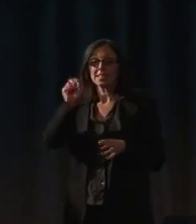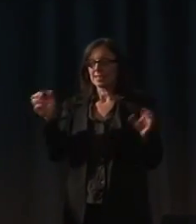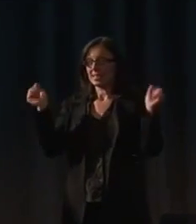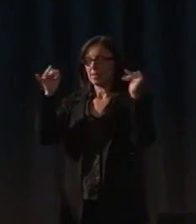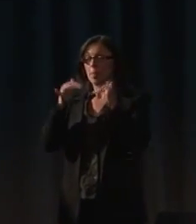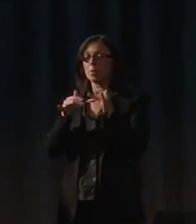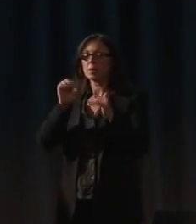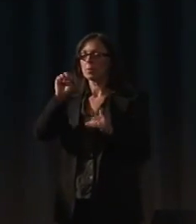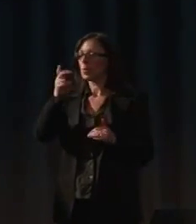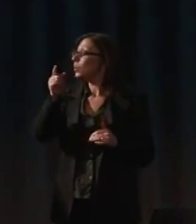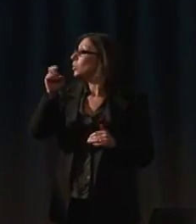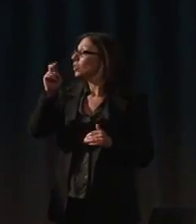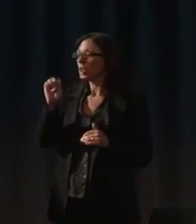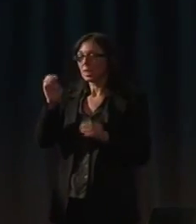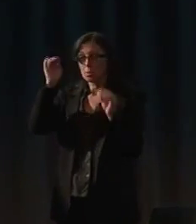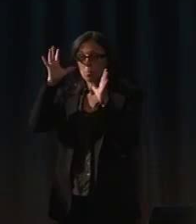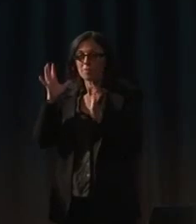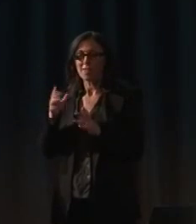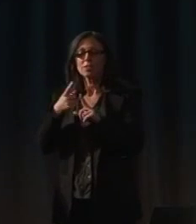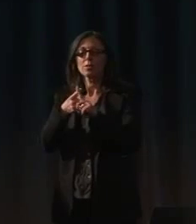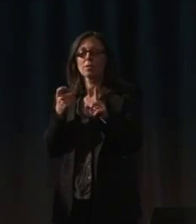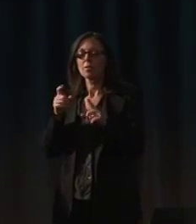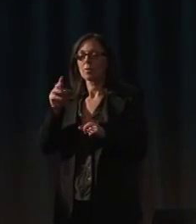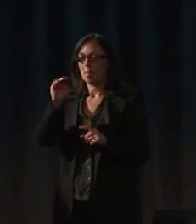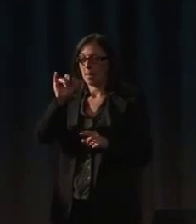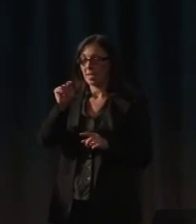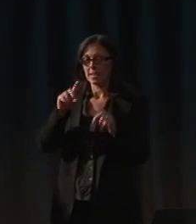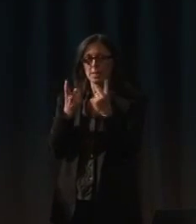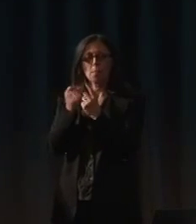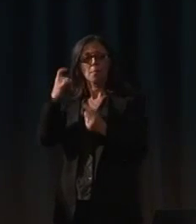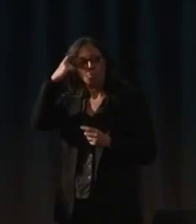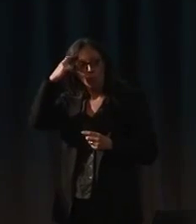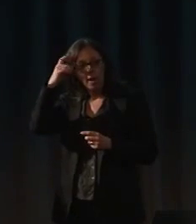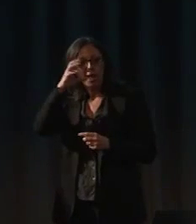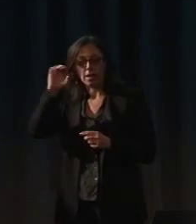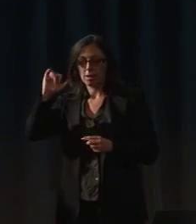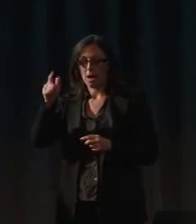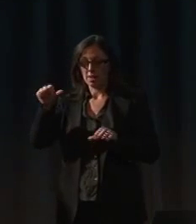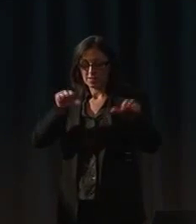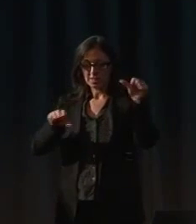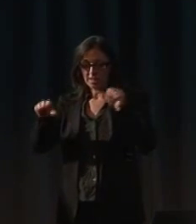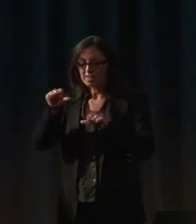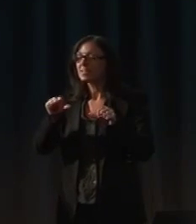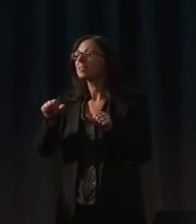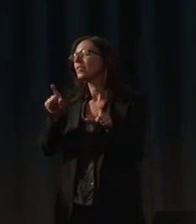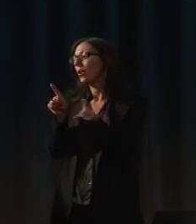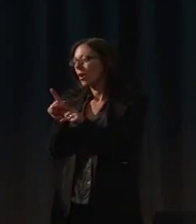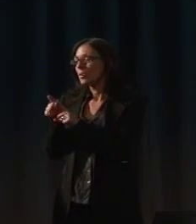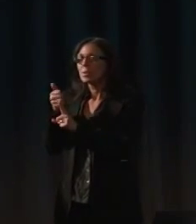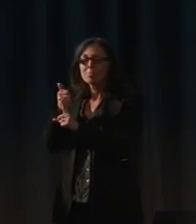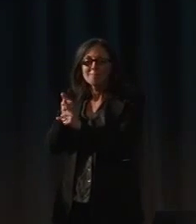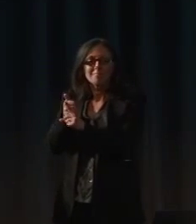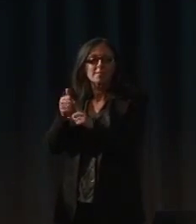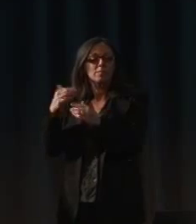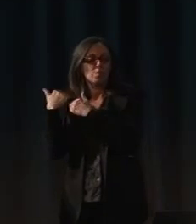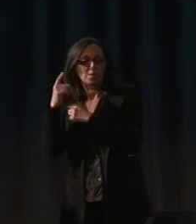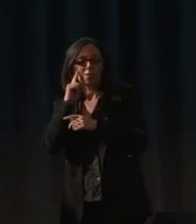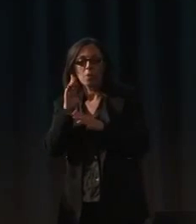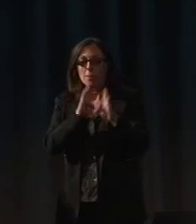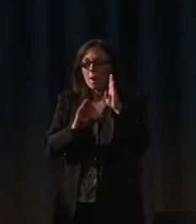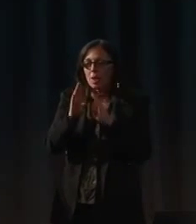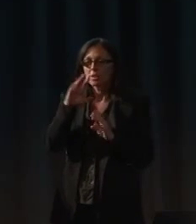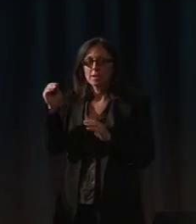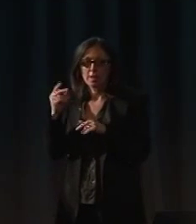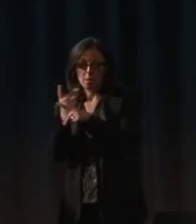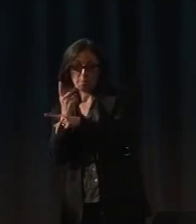in MIT's Department of Brain and Cognitive Sciences. He's also co-director of the Center for Biological and Computational Learning, a member of the